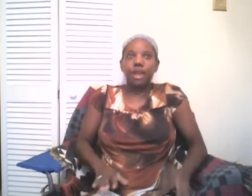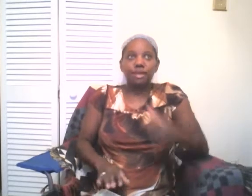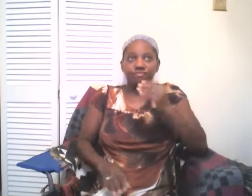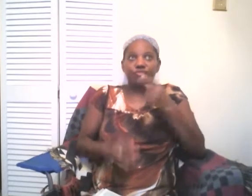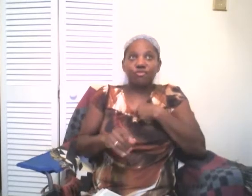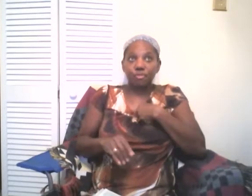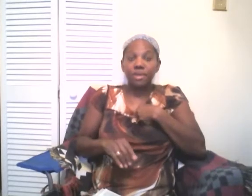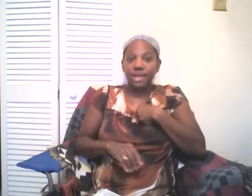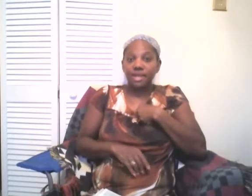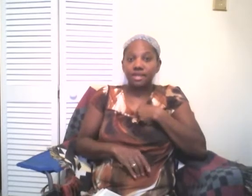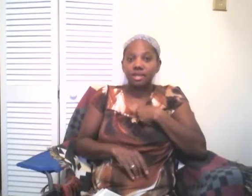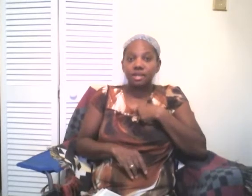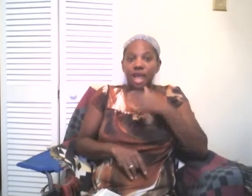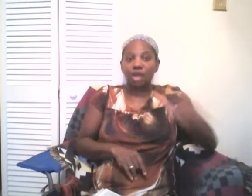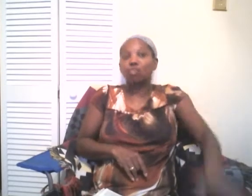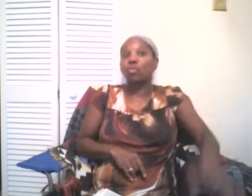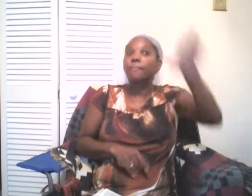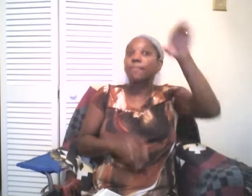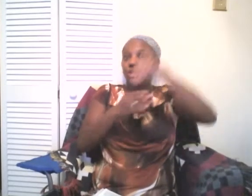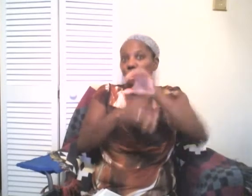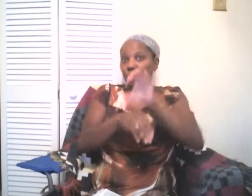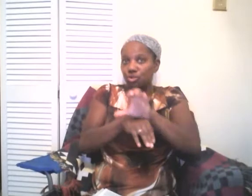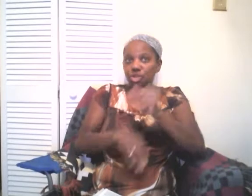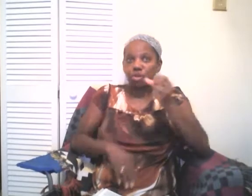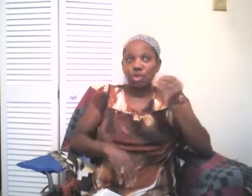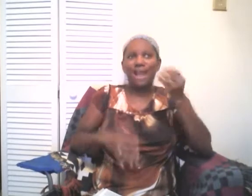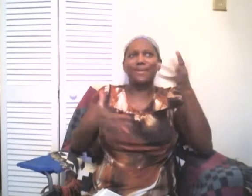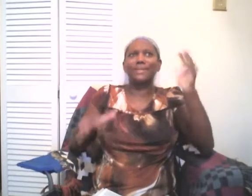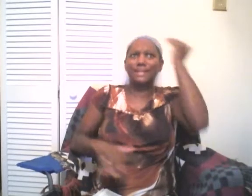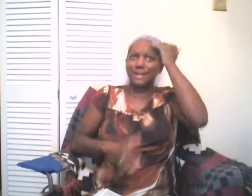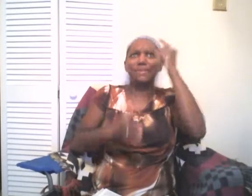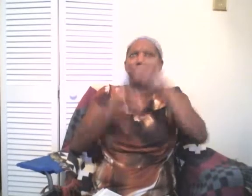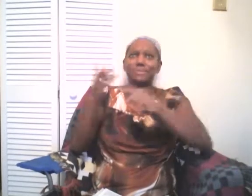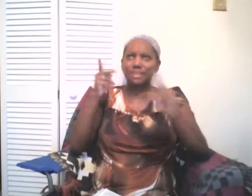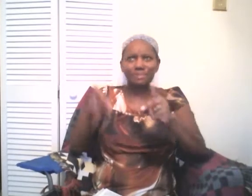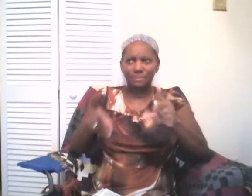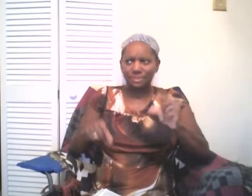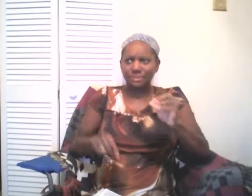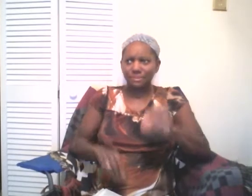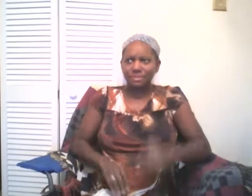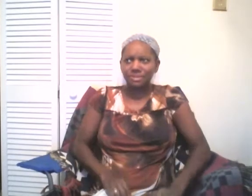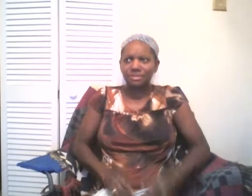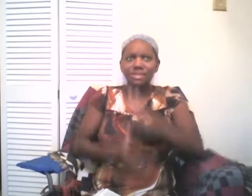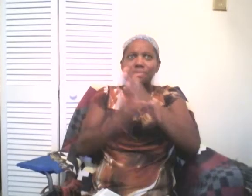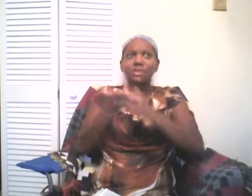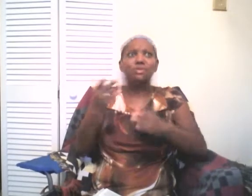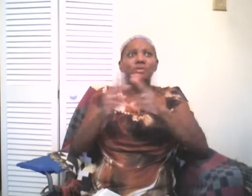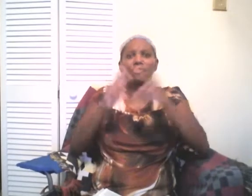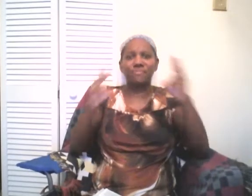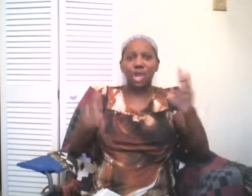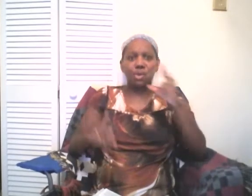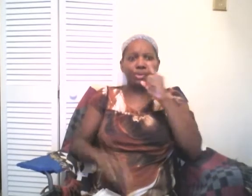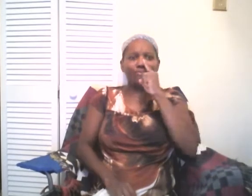And for me, I grew up in a church, so I already know what these people do. Some of you guys are very